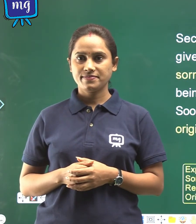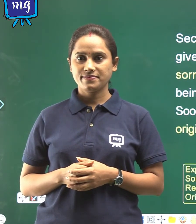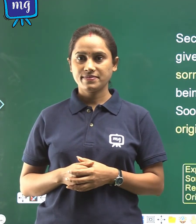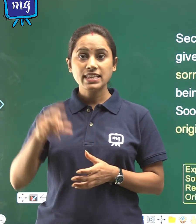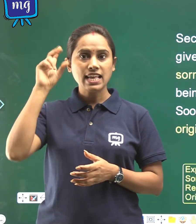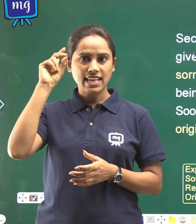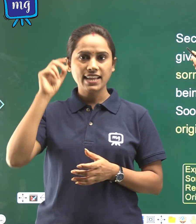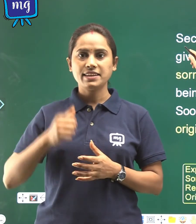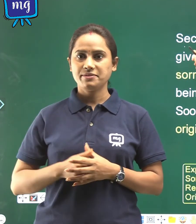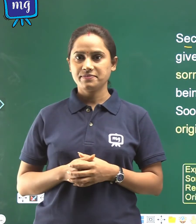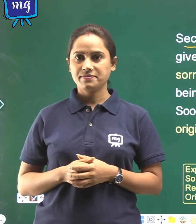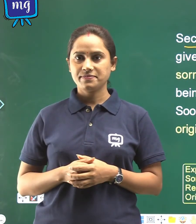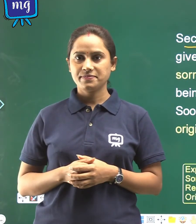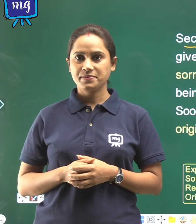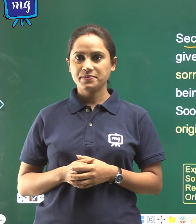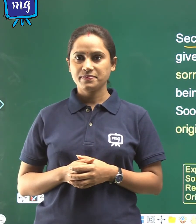Secondly,